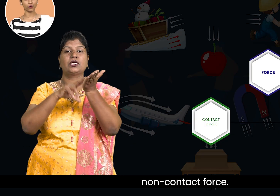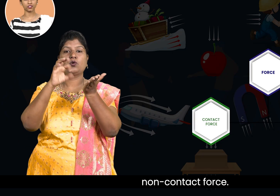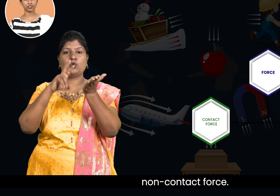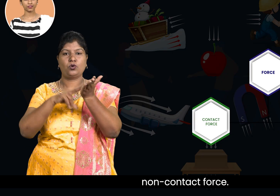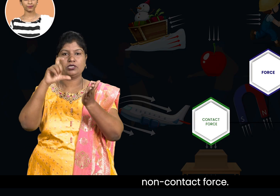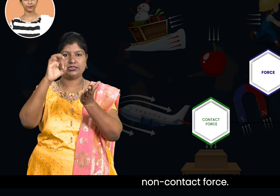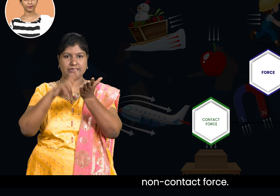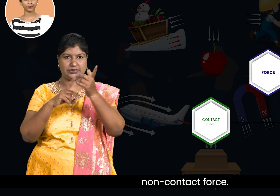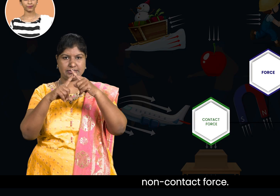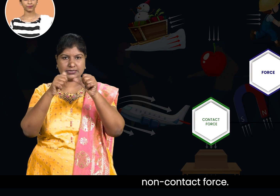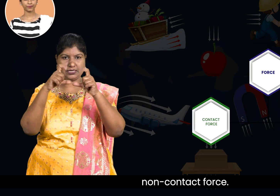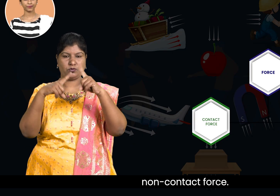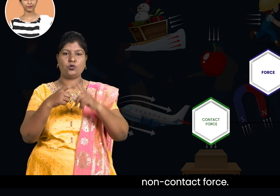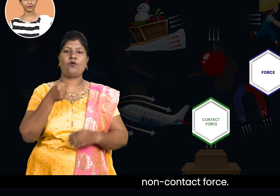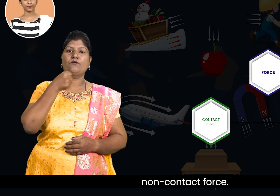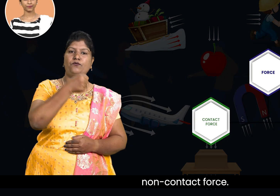non-contact force.